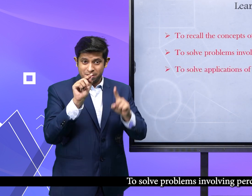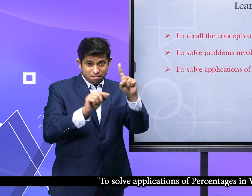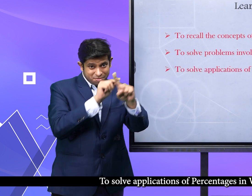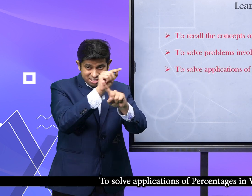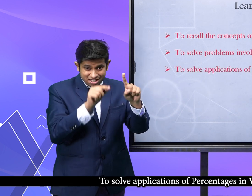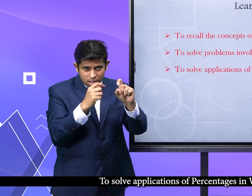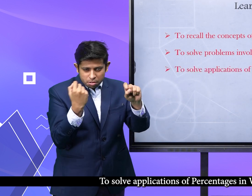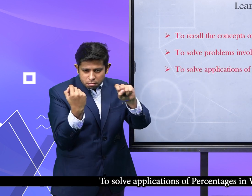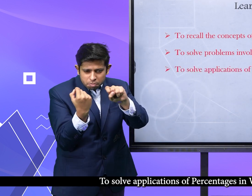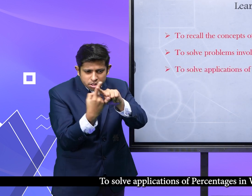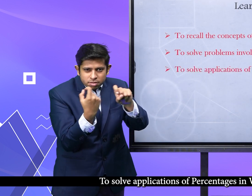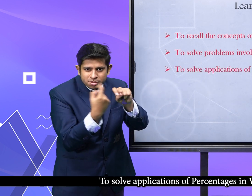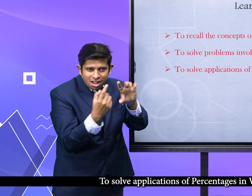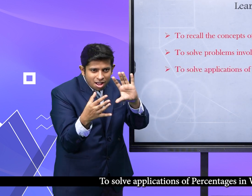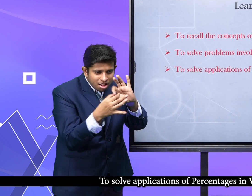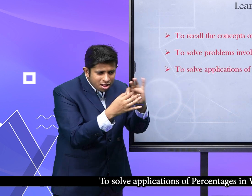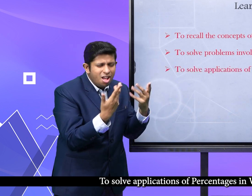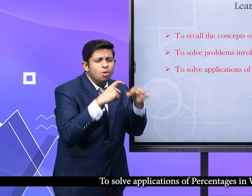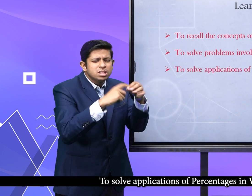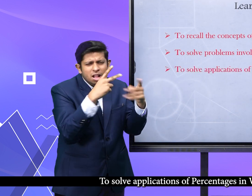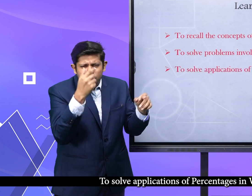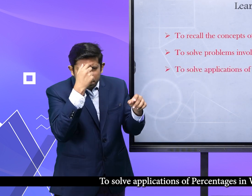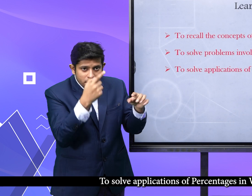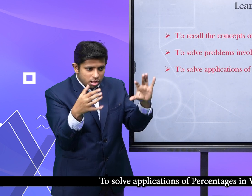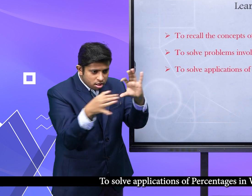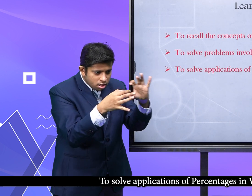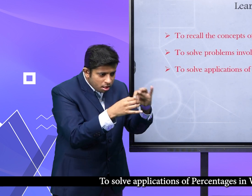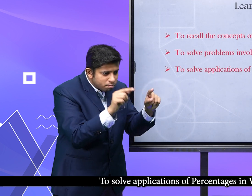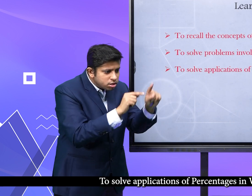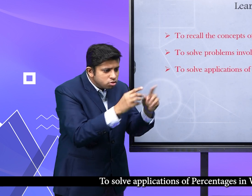to solve applications of percentages in word problems,